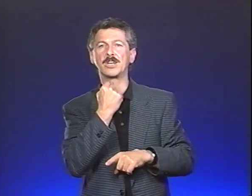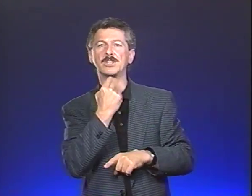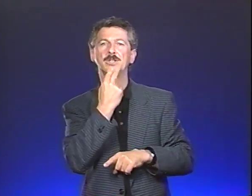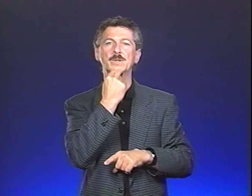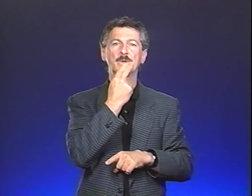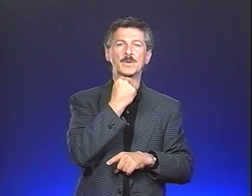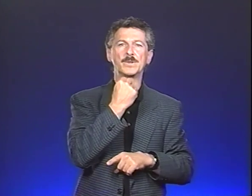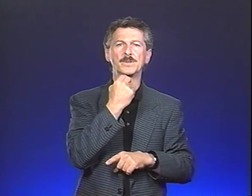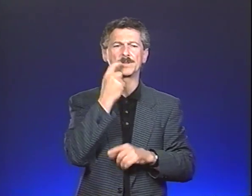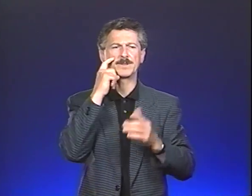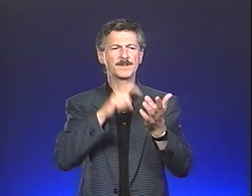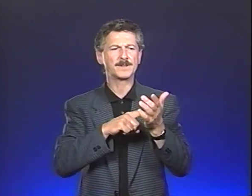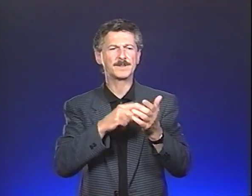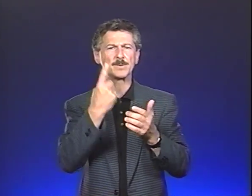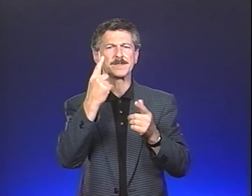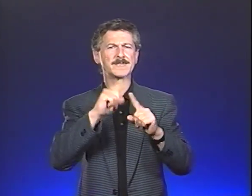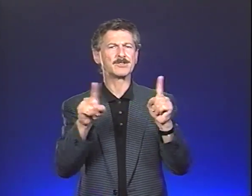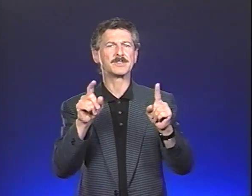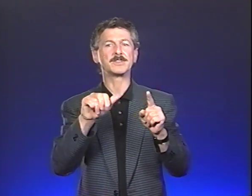Another example are the signs red and cute,